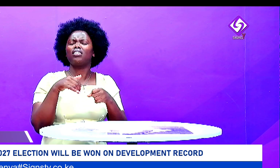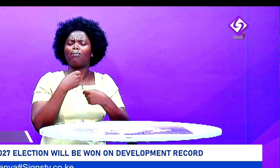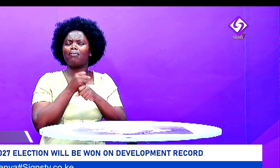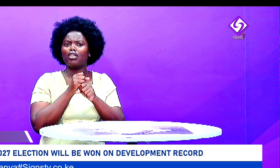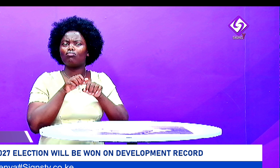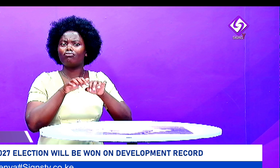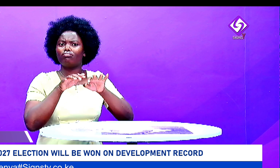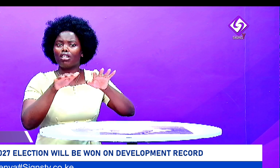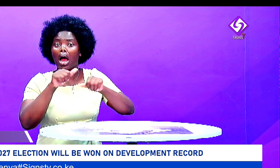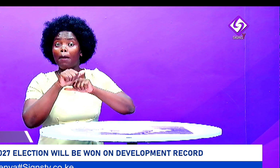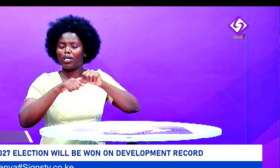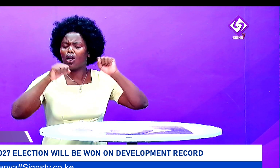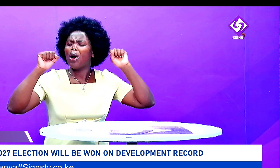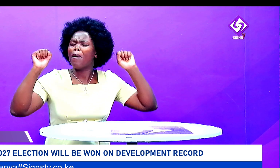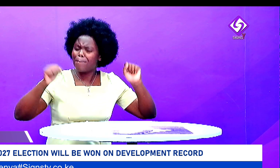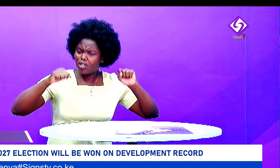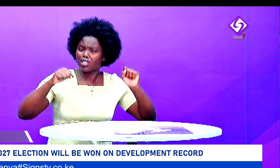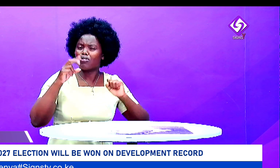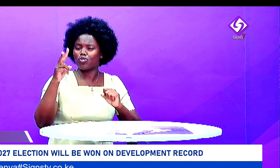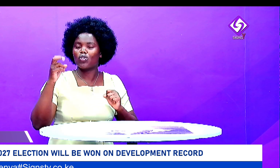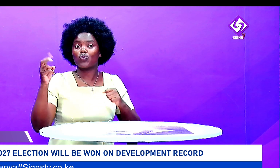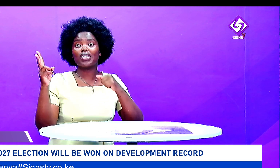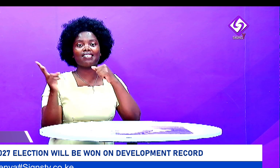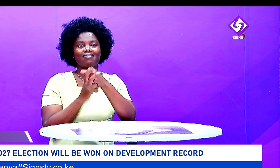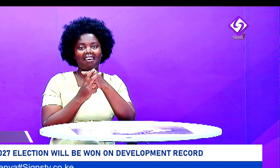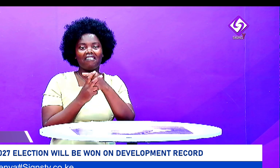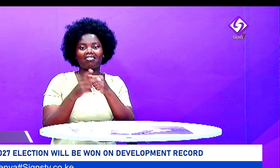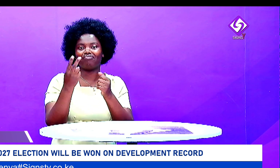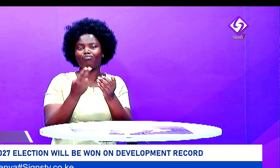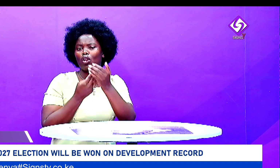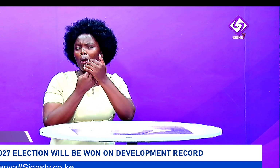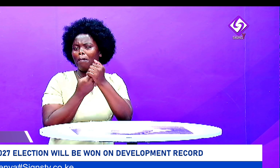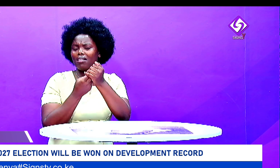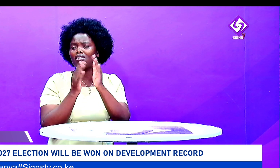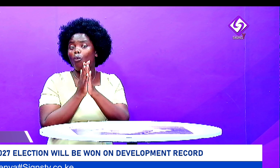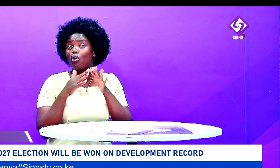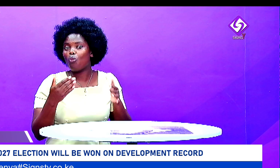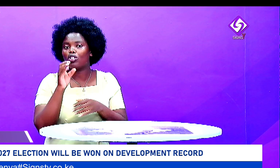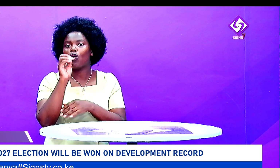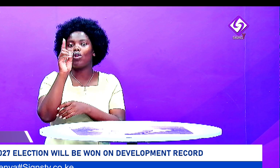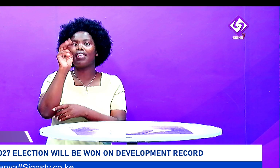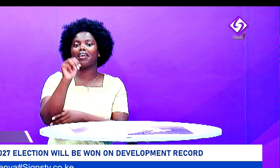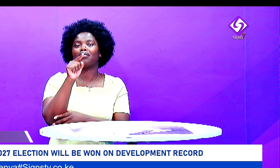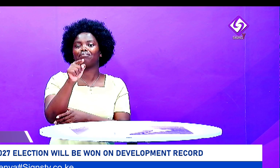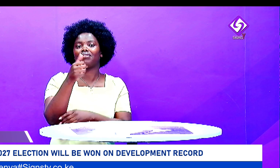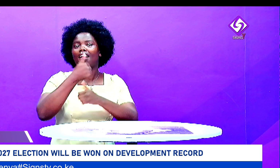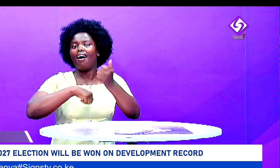Ruto's visit to Raila Odinga's Nyanza stronghold is seen as an opposition